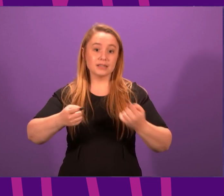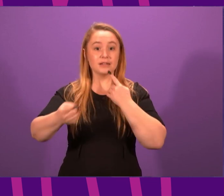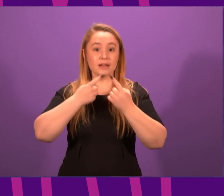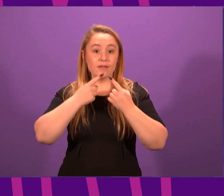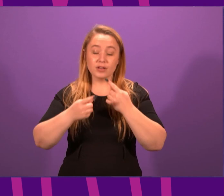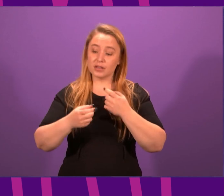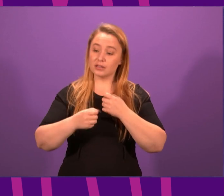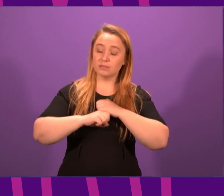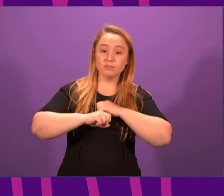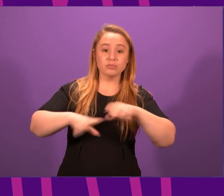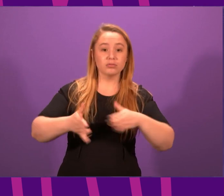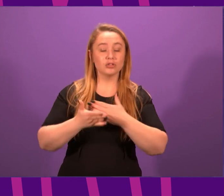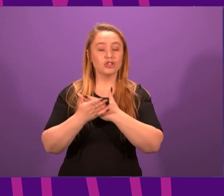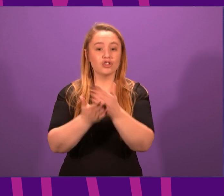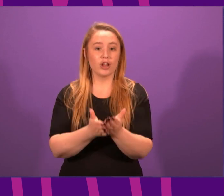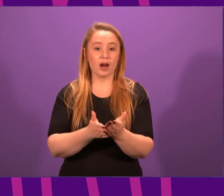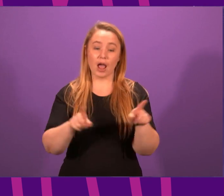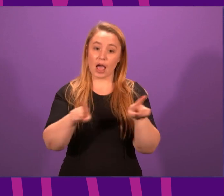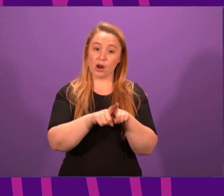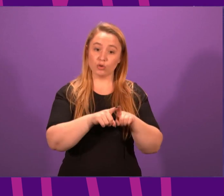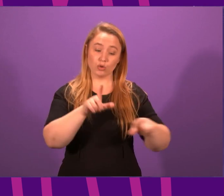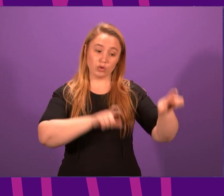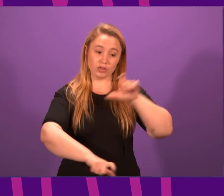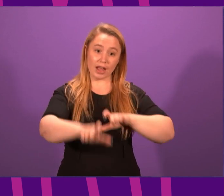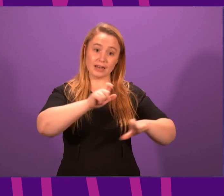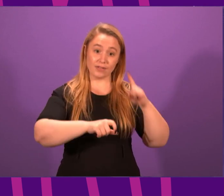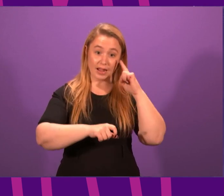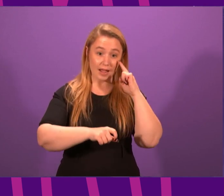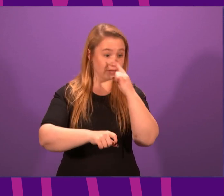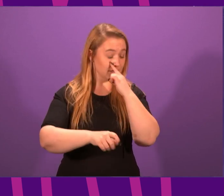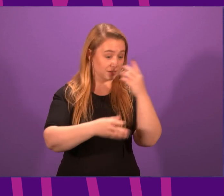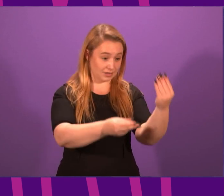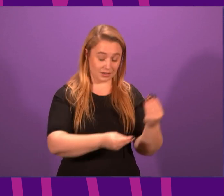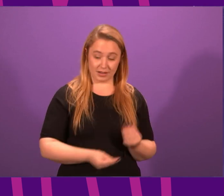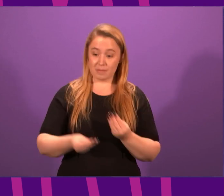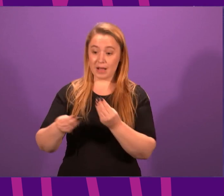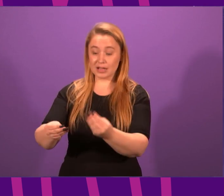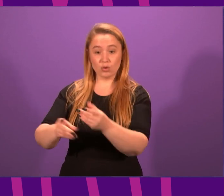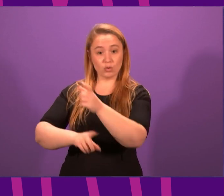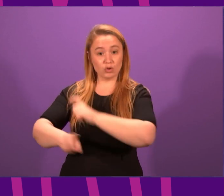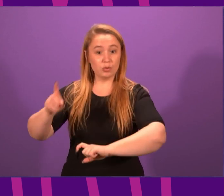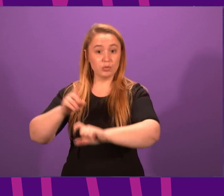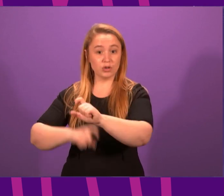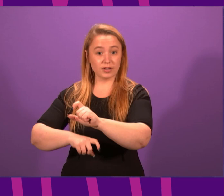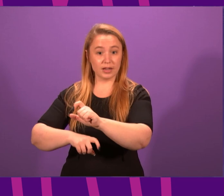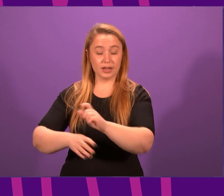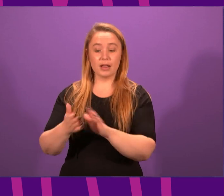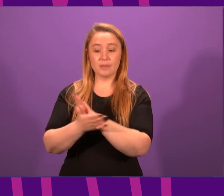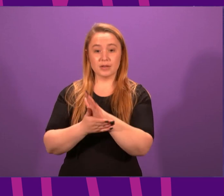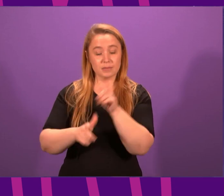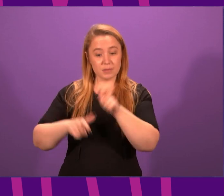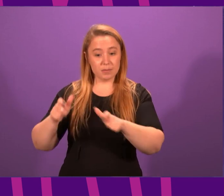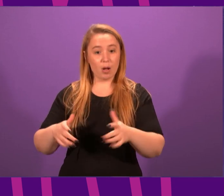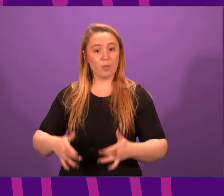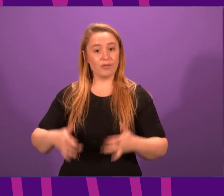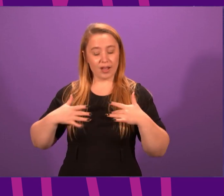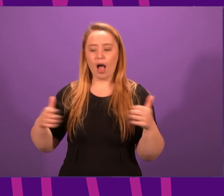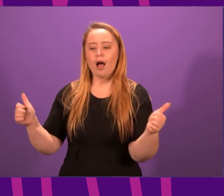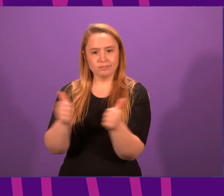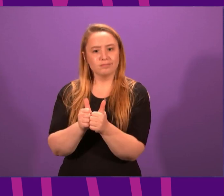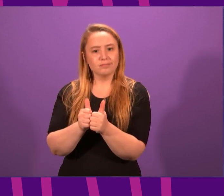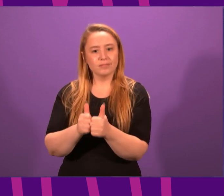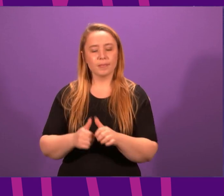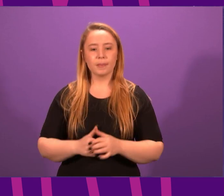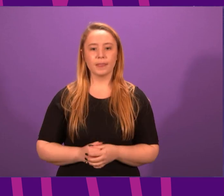scientific advice that it has and the rest of us need if we're going to build that consensus. And that we also need to allow ourselves